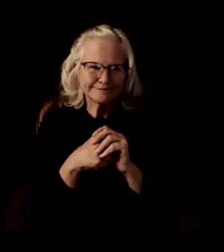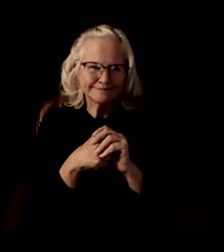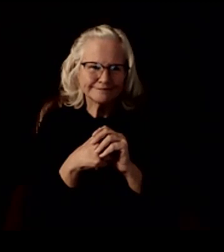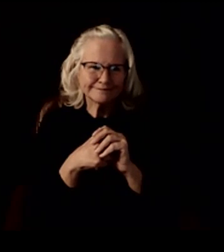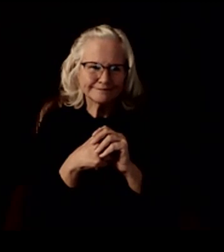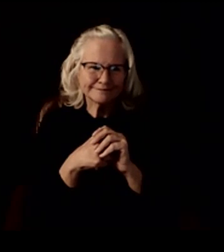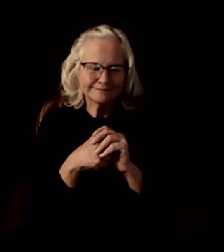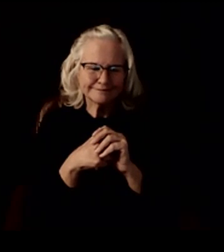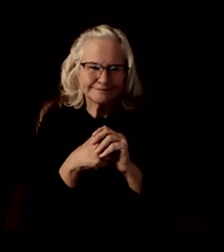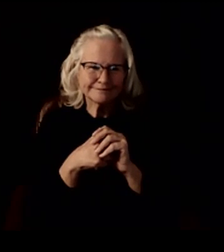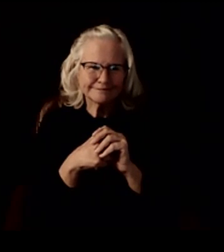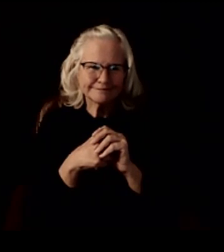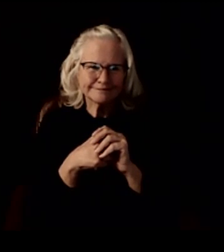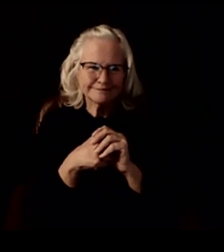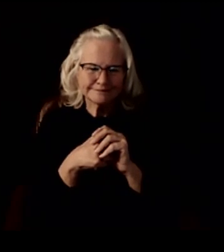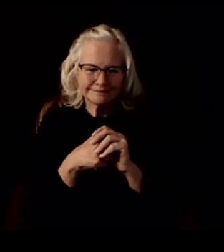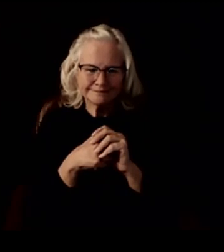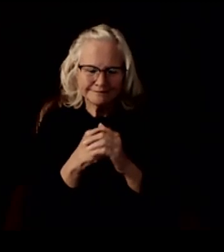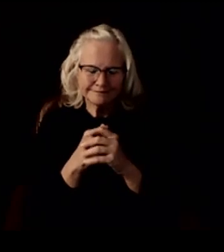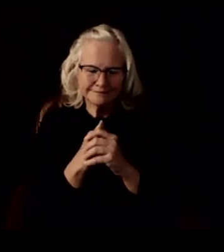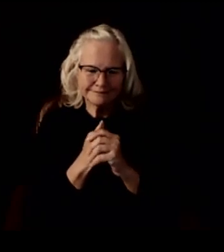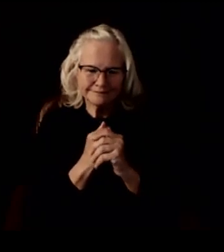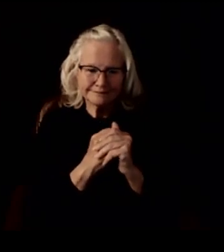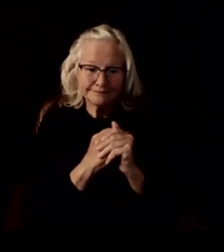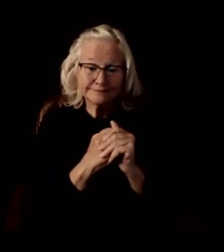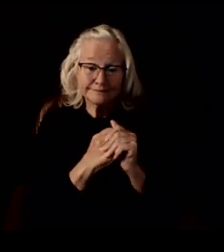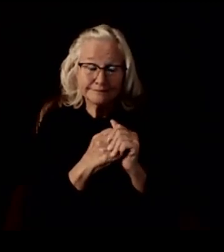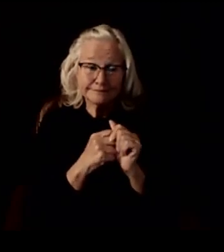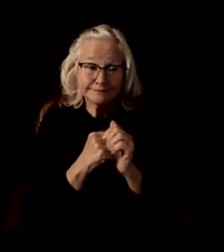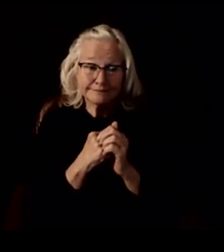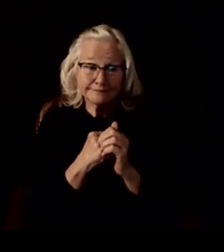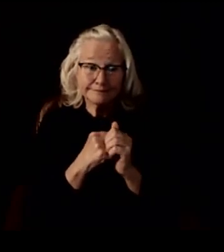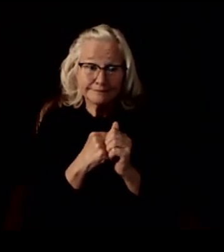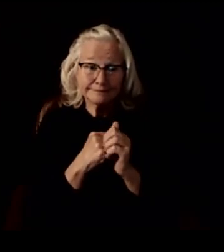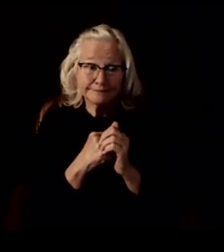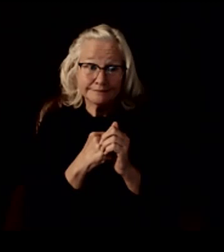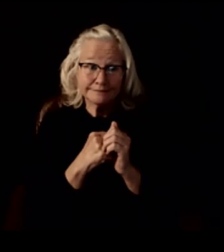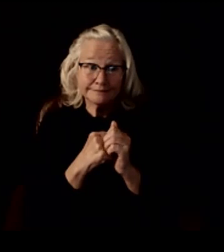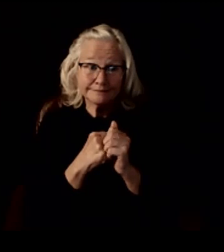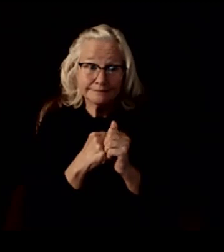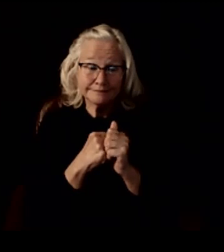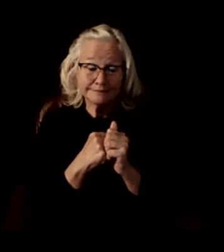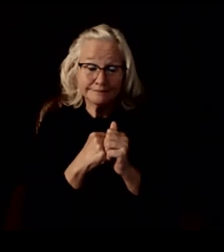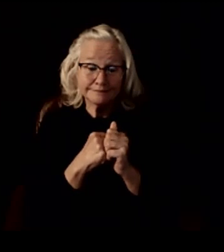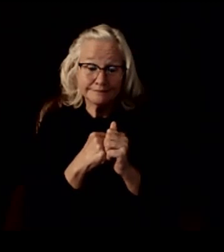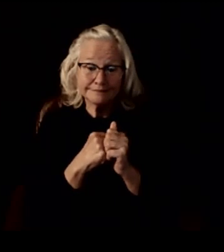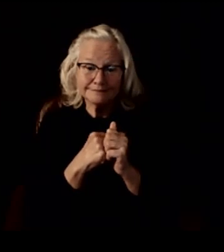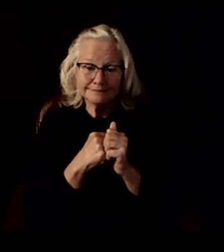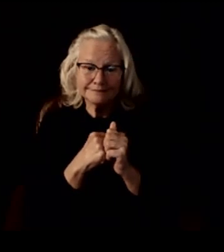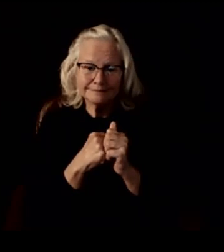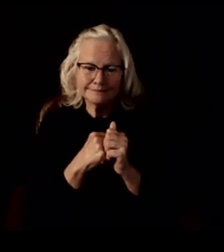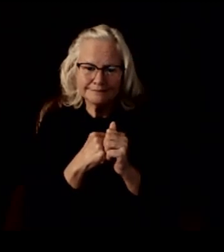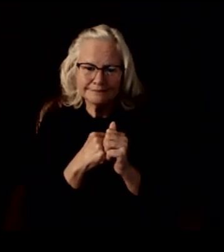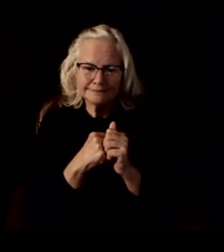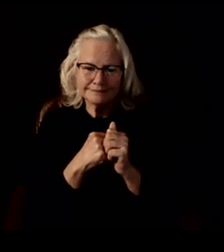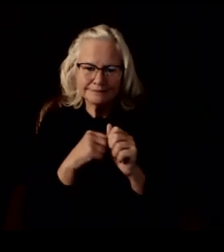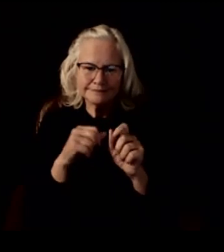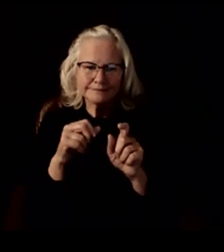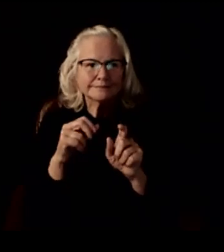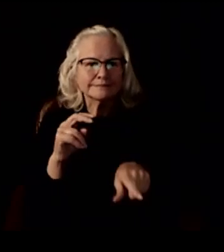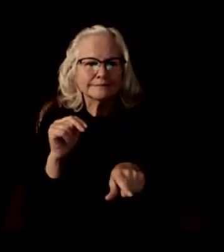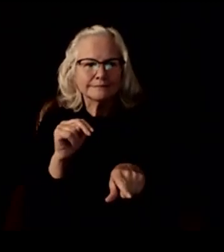Your next question comes from Matt Stefik of MPR News. Your line is open. Hi, Chris.